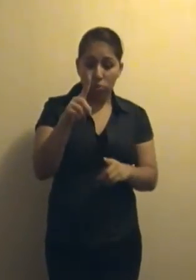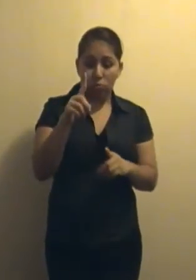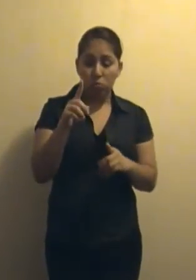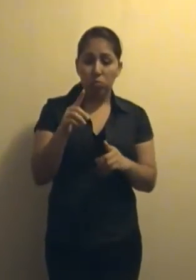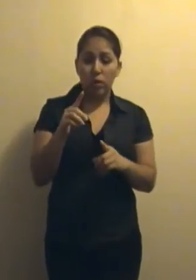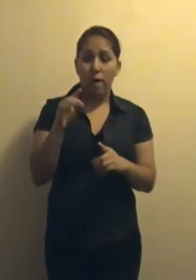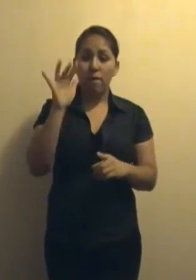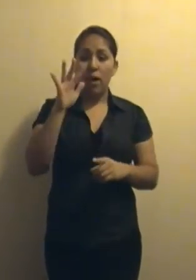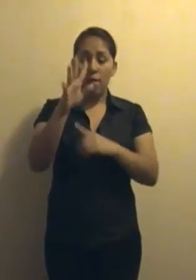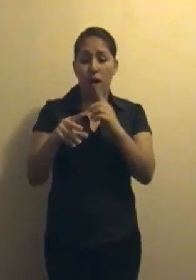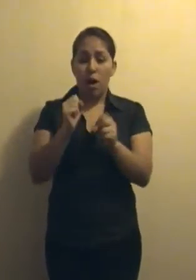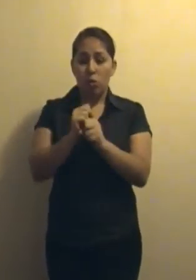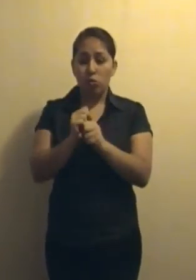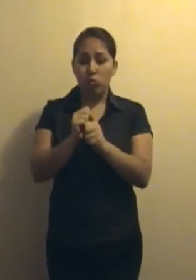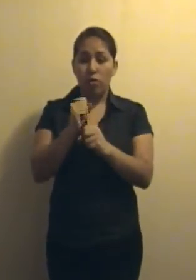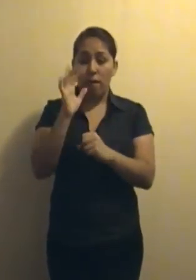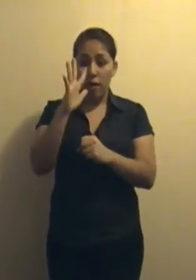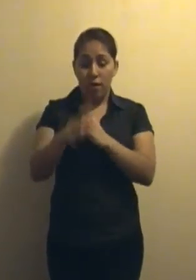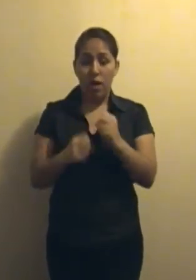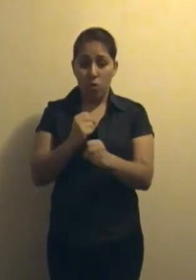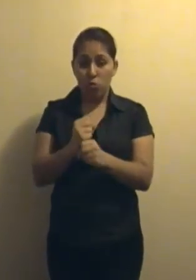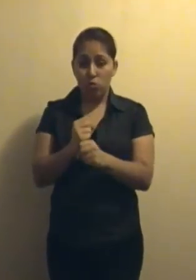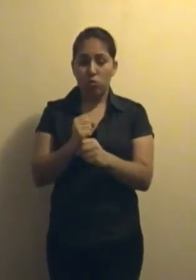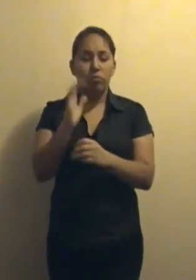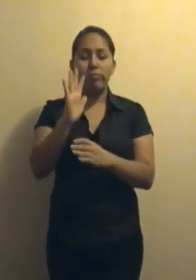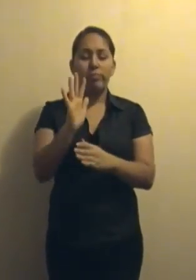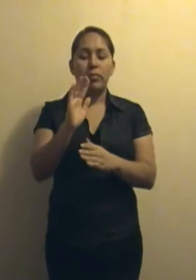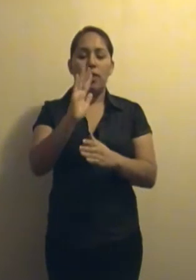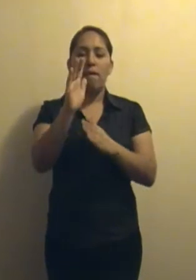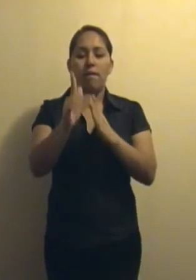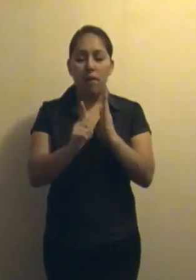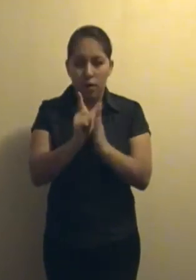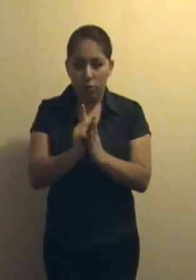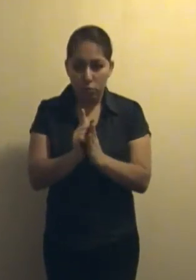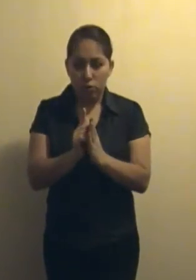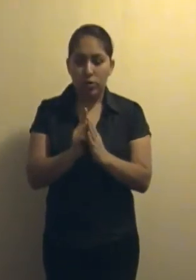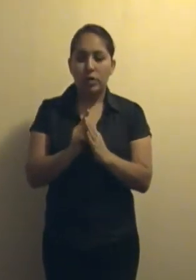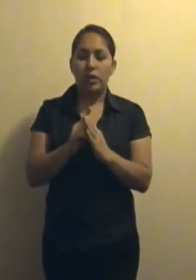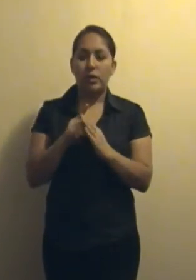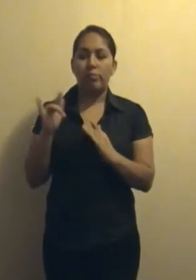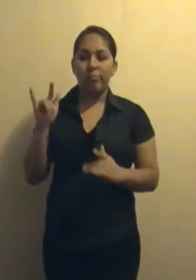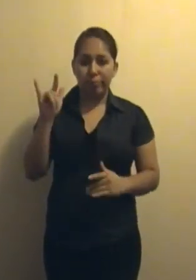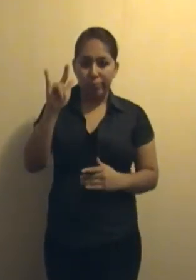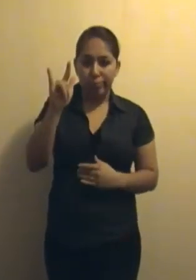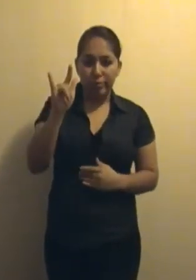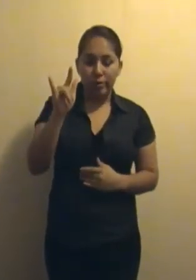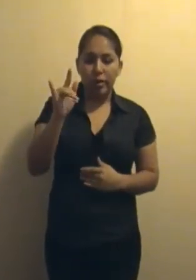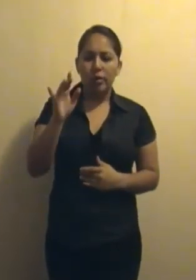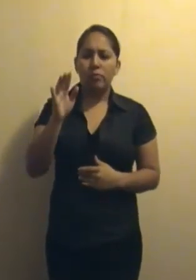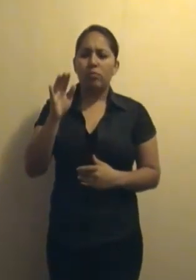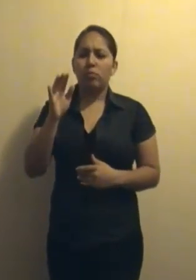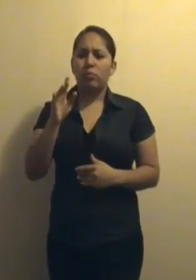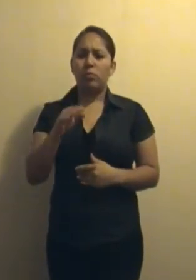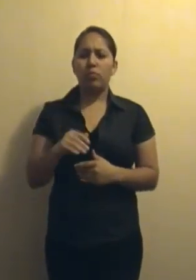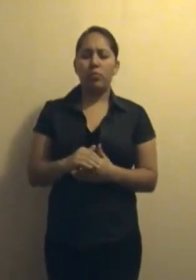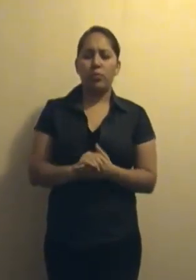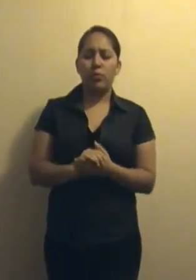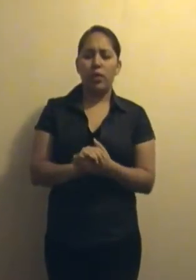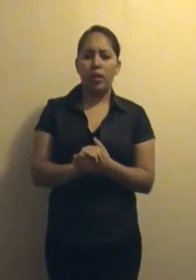and everything was going fine until the pilot made an announcement in Japanese, of course, because we were on Japan Airlines.